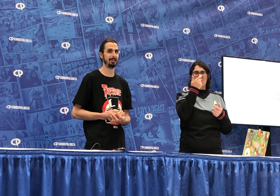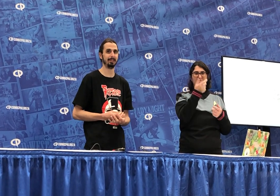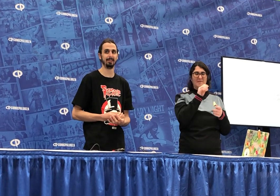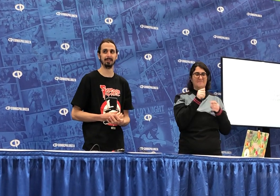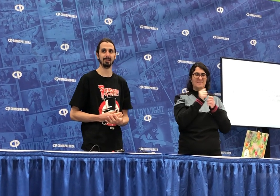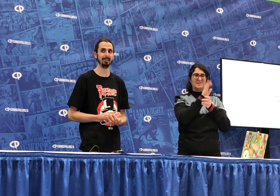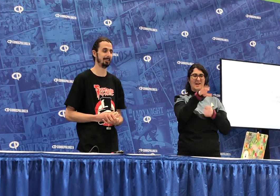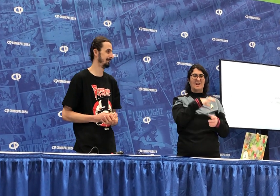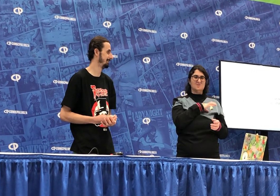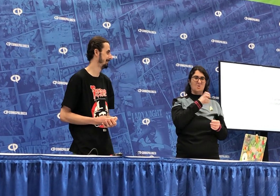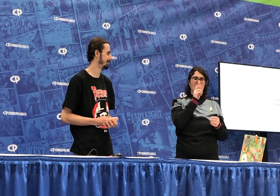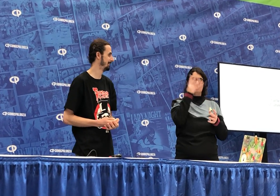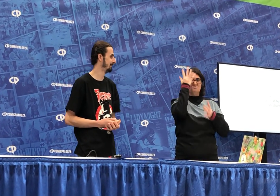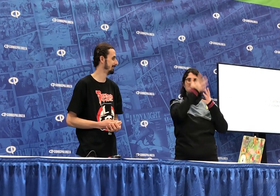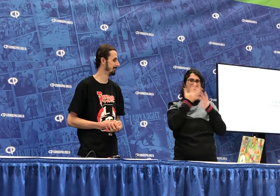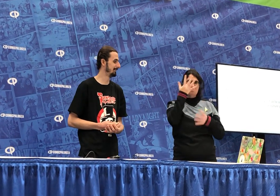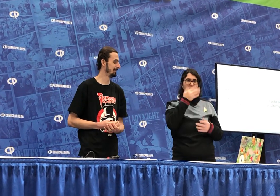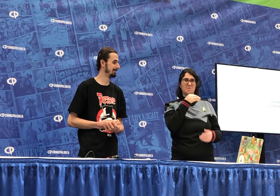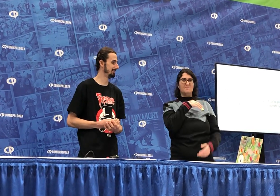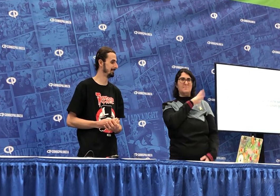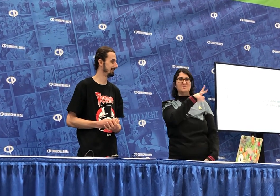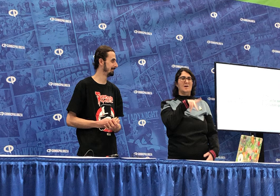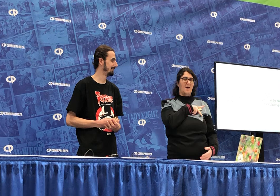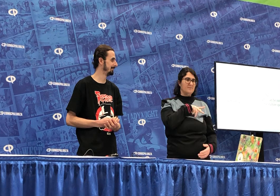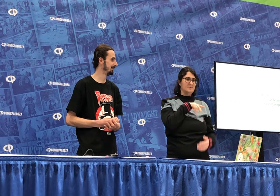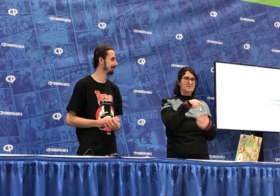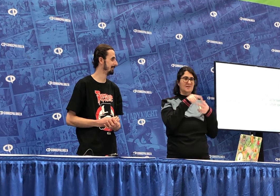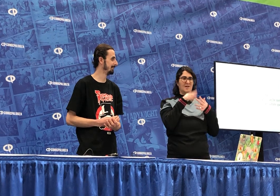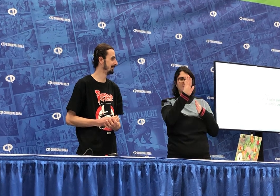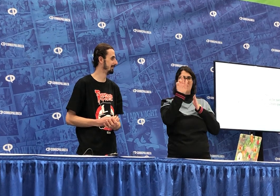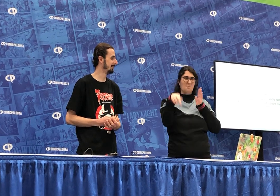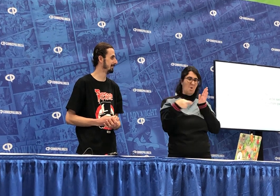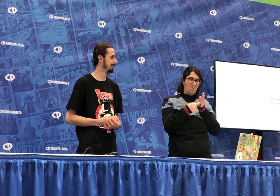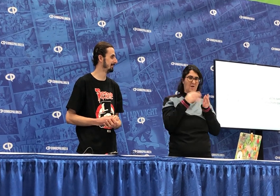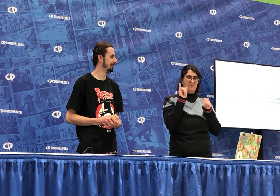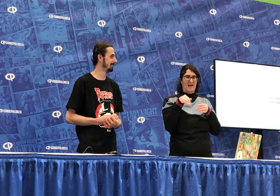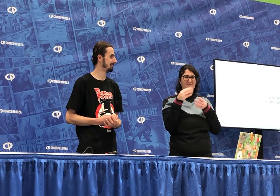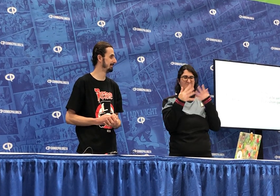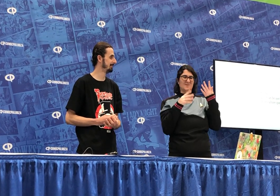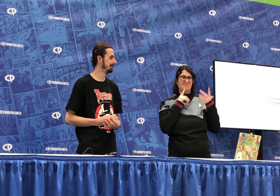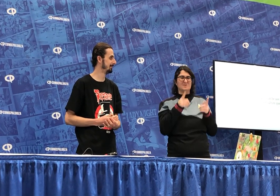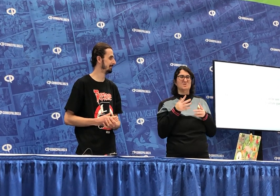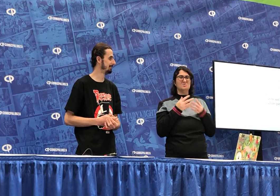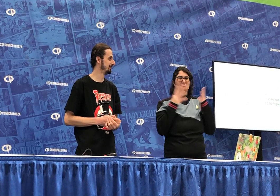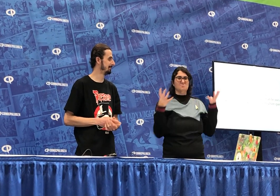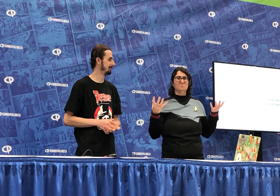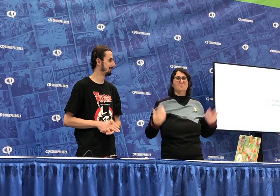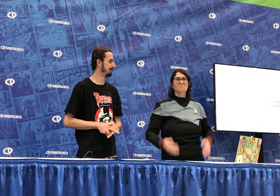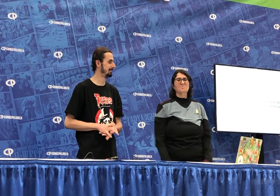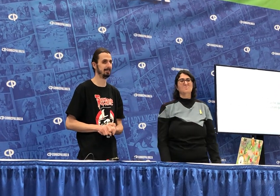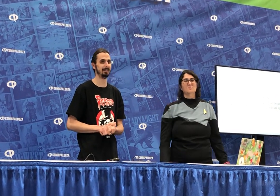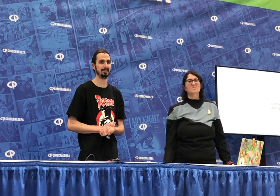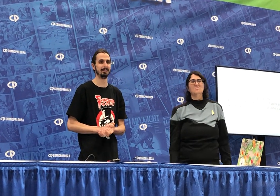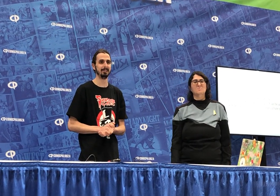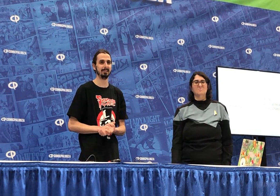I come up with the signs based on their character, how they look, sometimes their personality, maybe something to do with their role, some of those